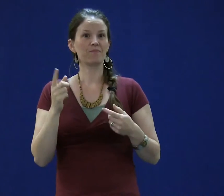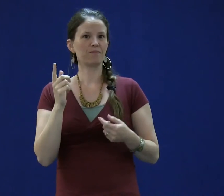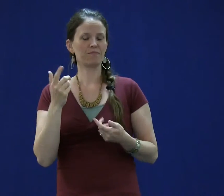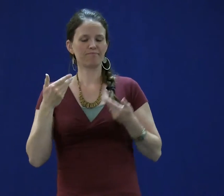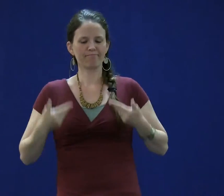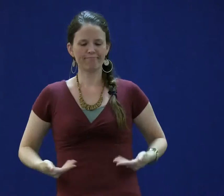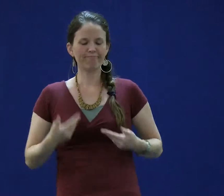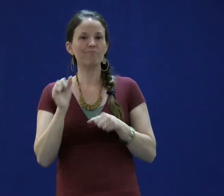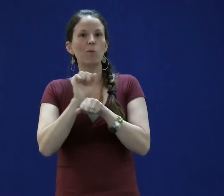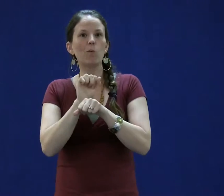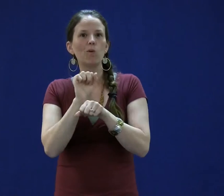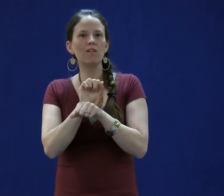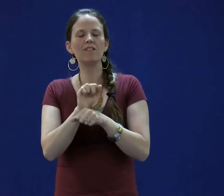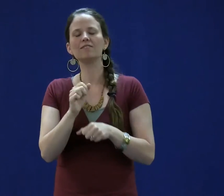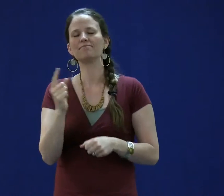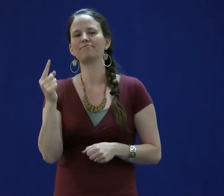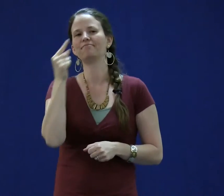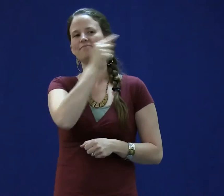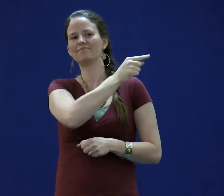Hello, my name is Christy Callahan.